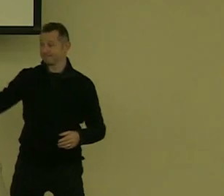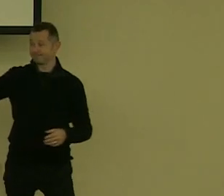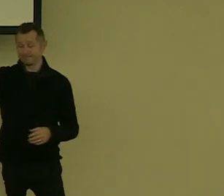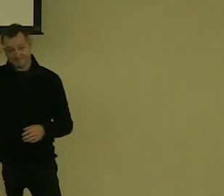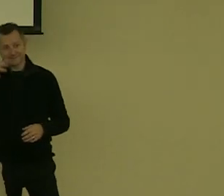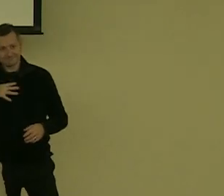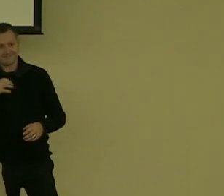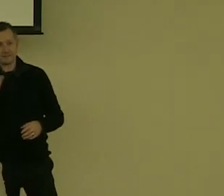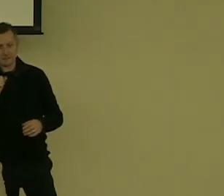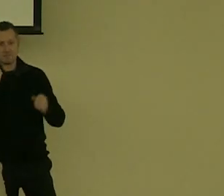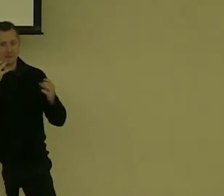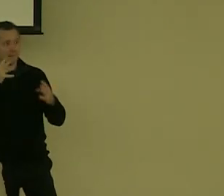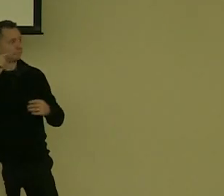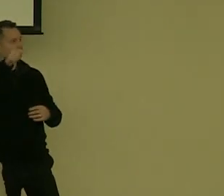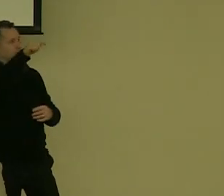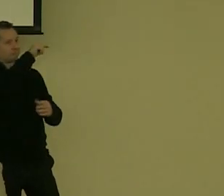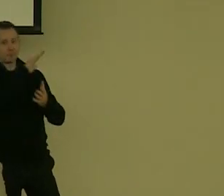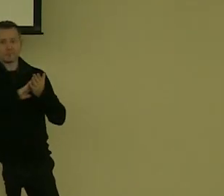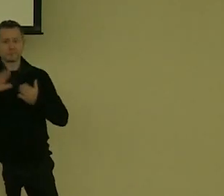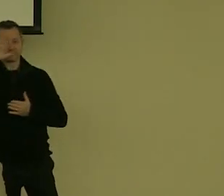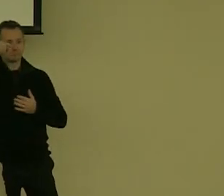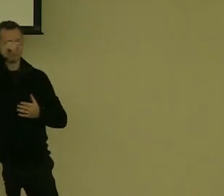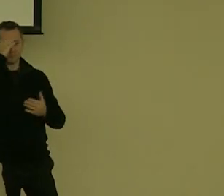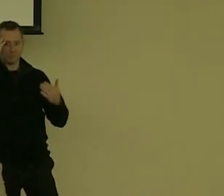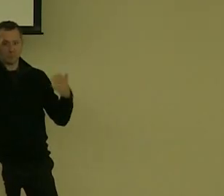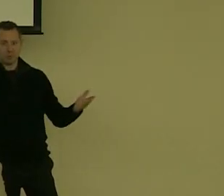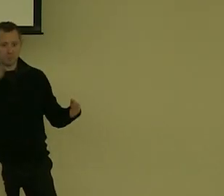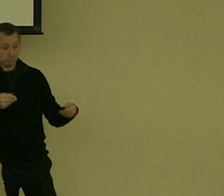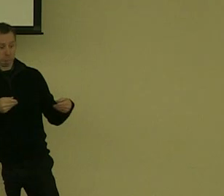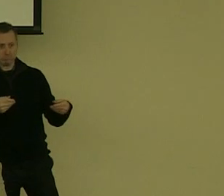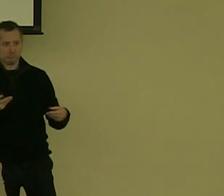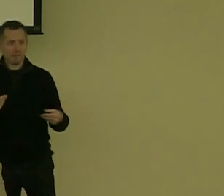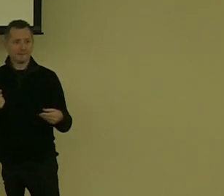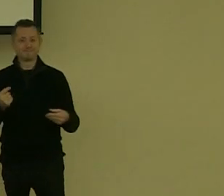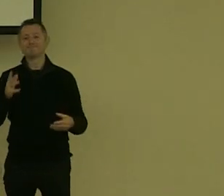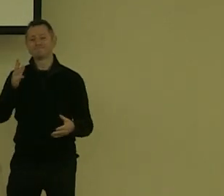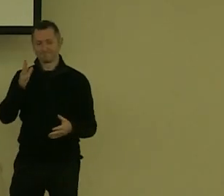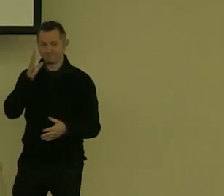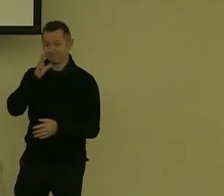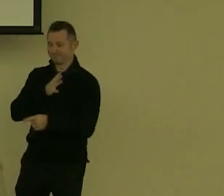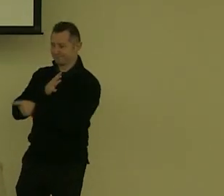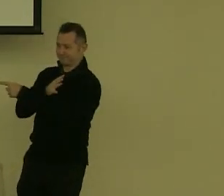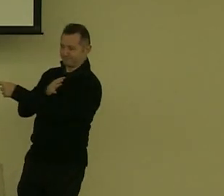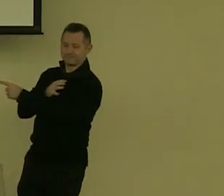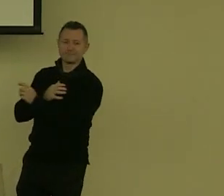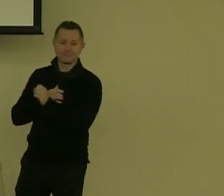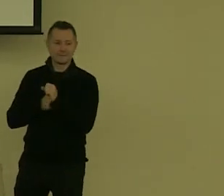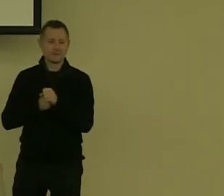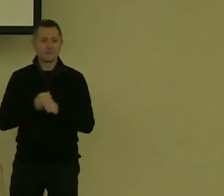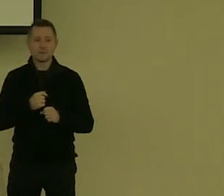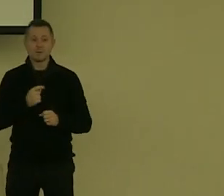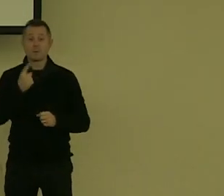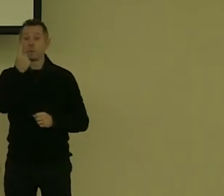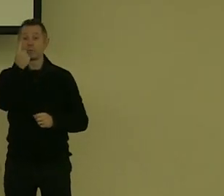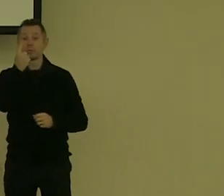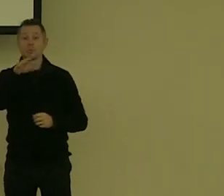off? University? I mean, what's the it there? I don't know. What is the it there? Yes,